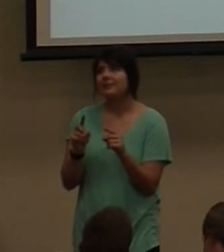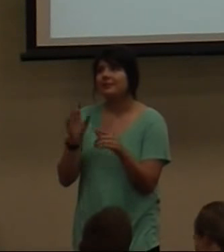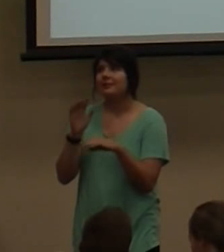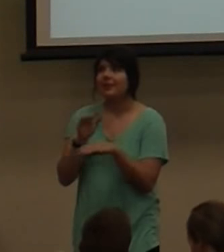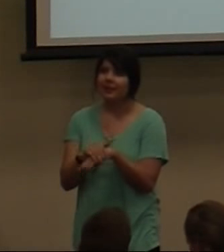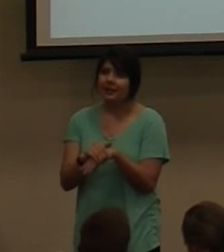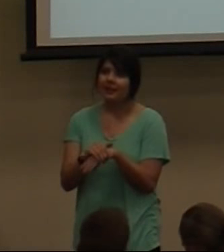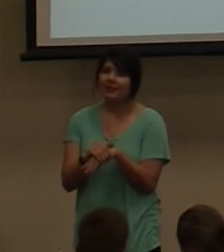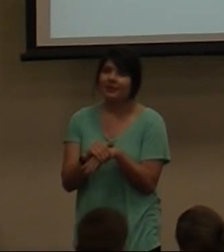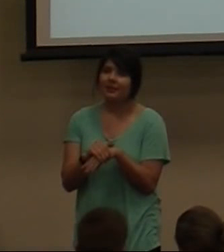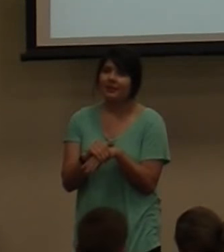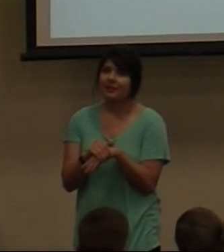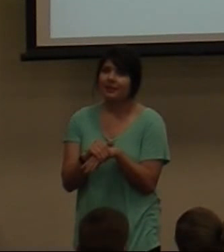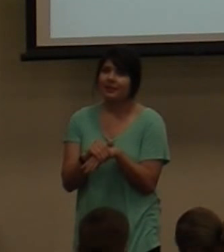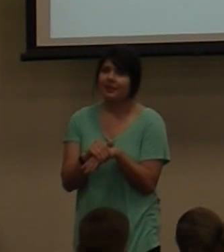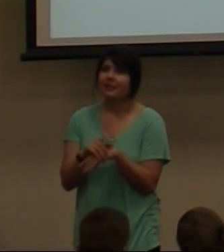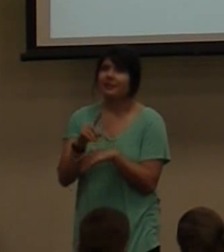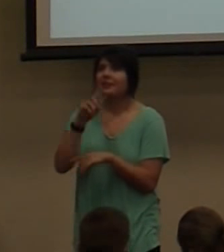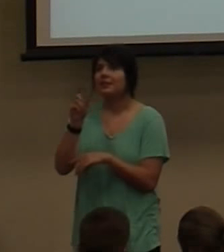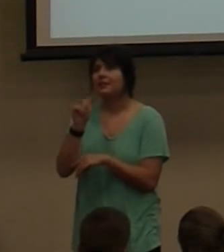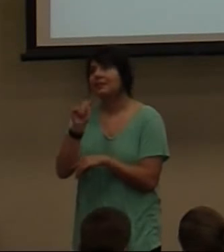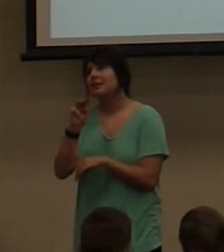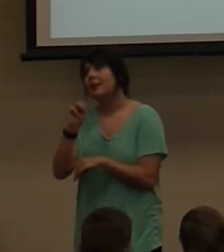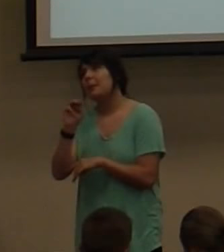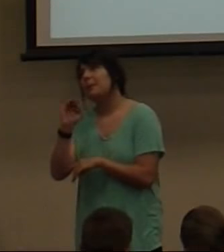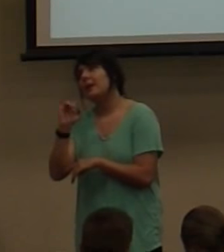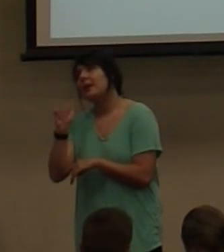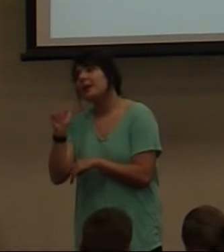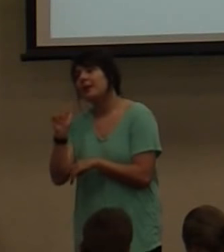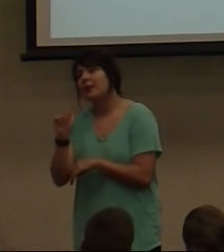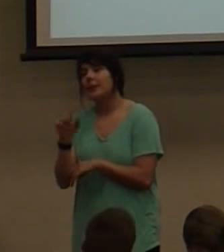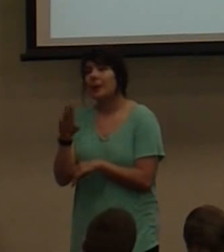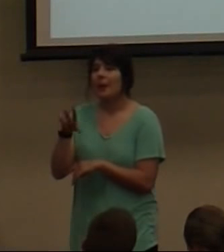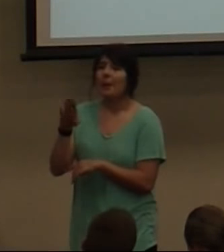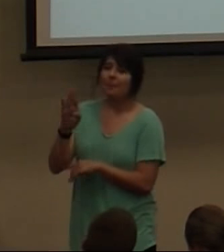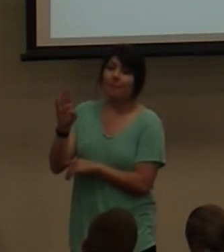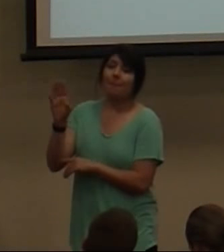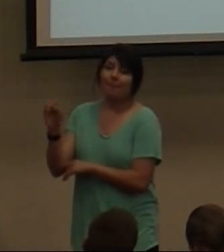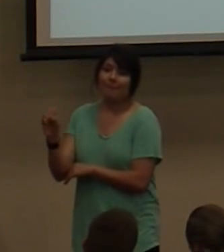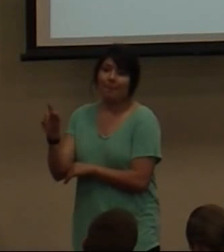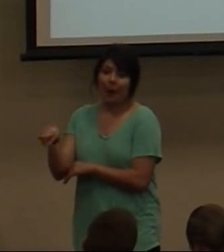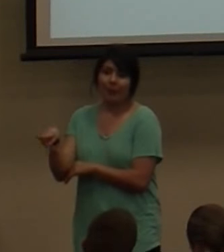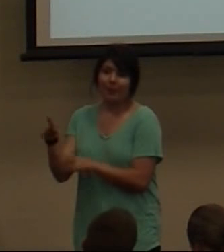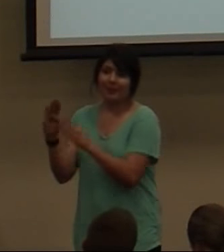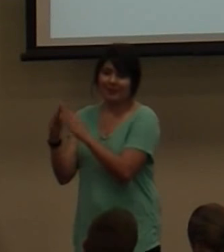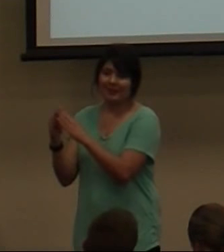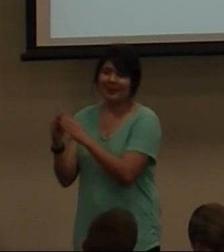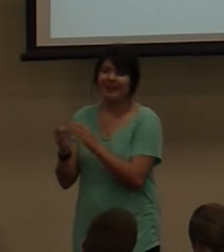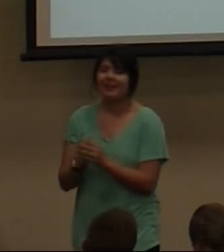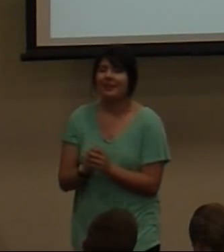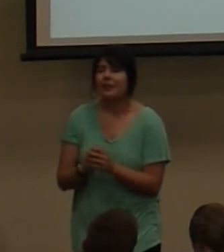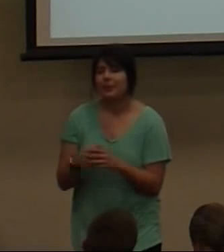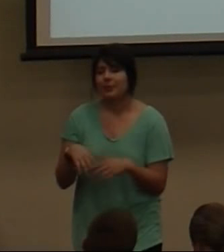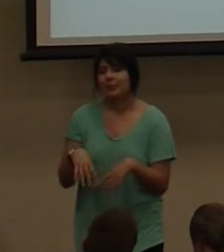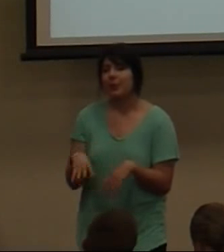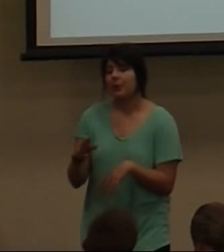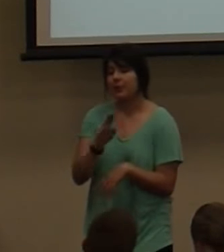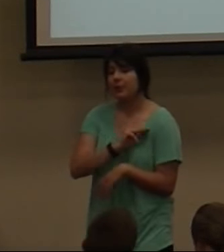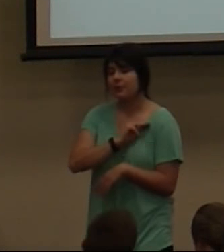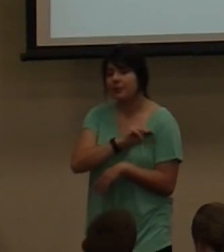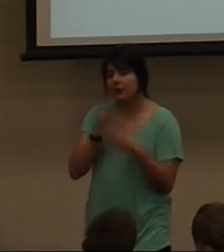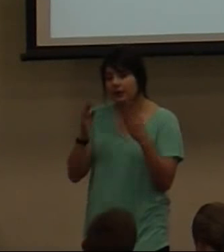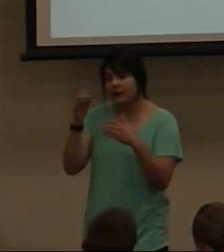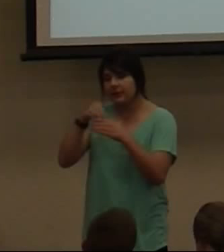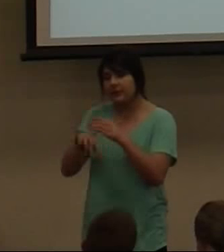England, Zambia, Bop, and then we found that we were missionaries in South Africa, although that